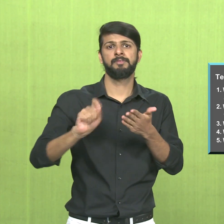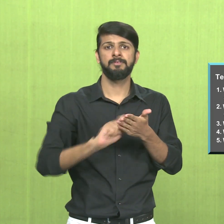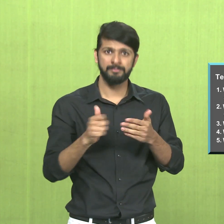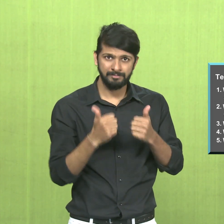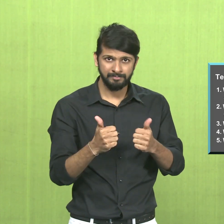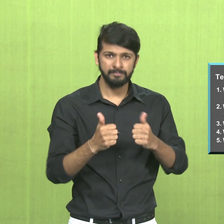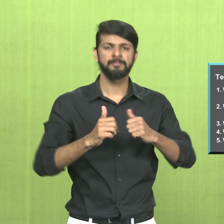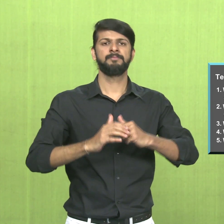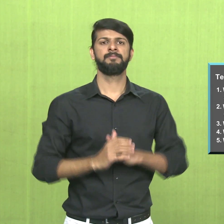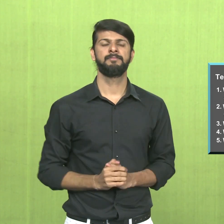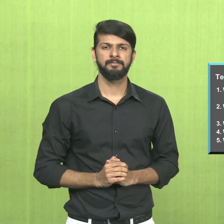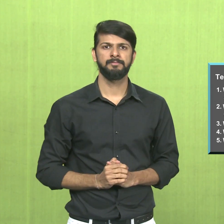themselves.